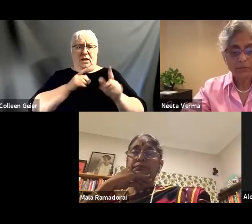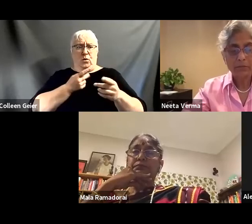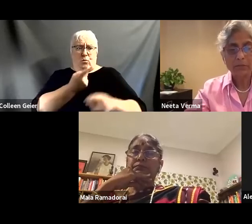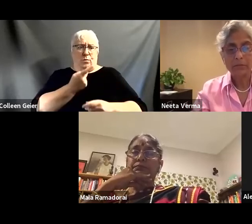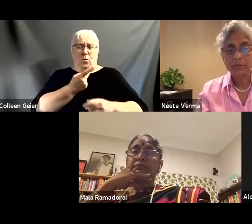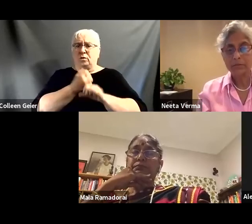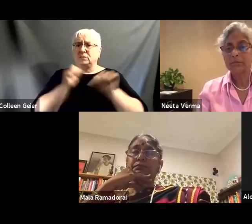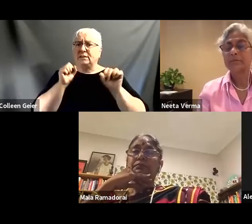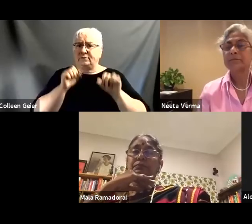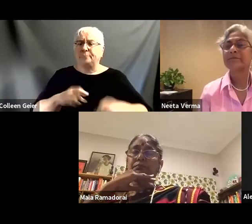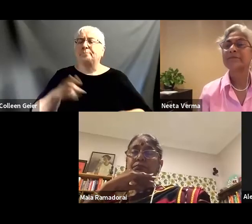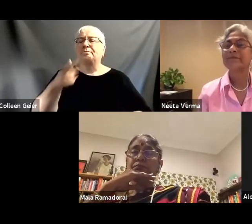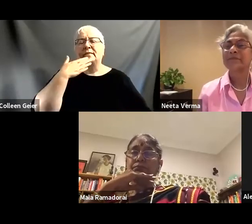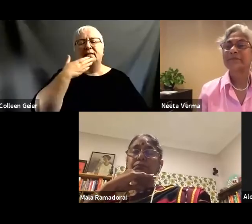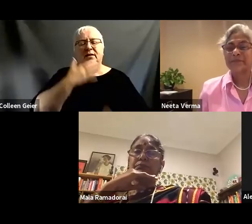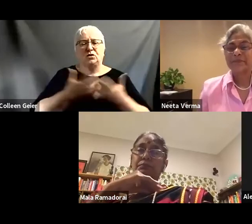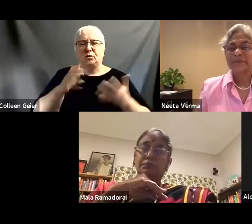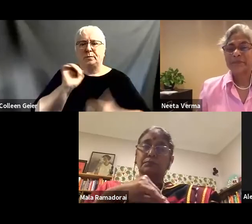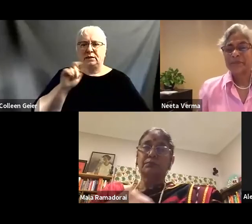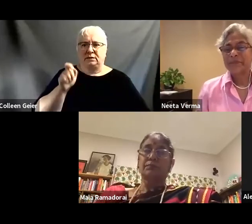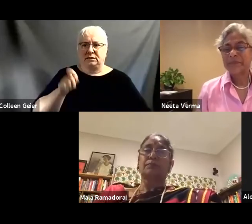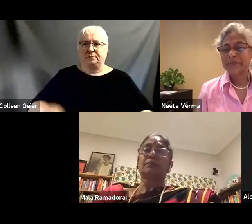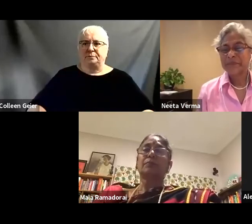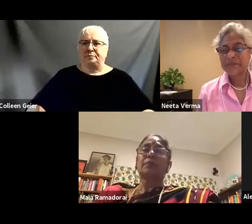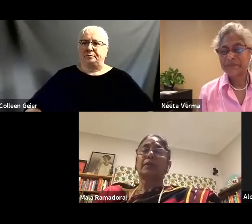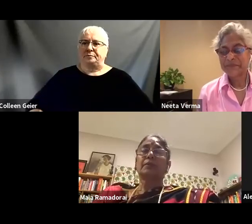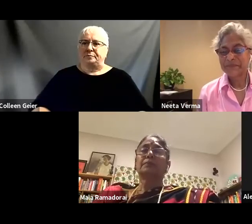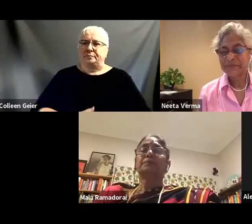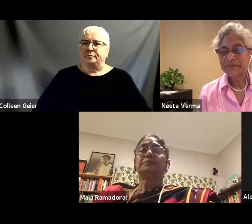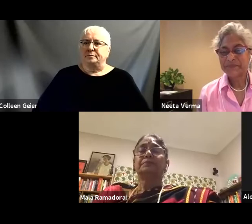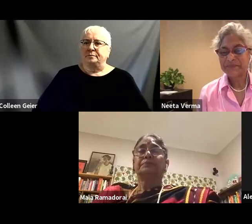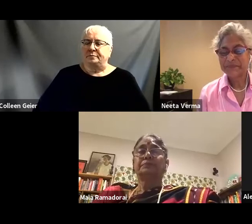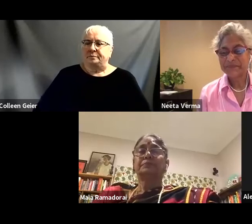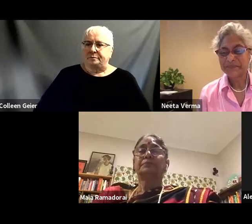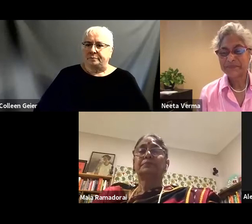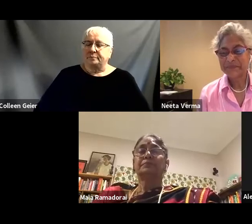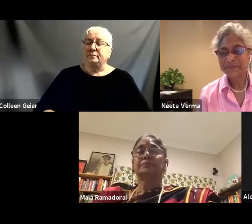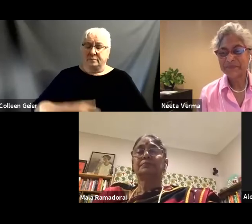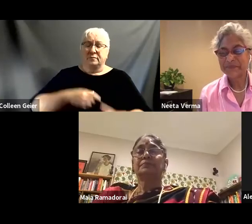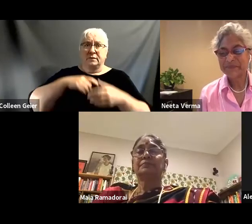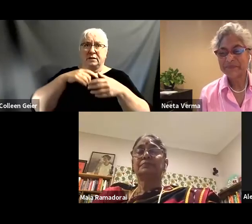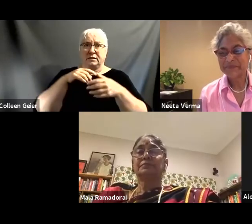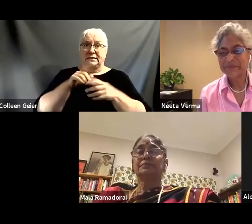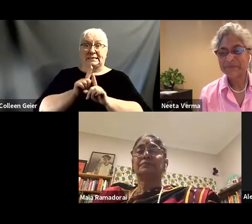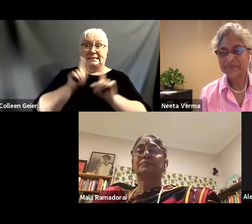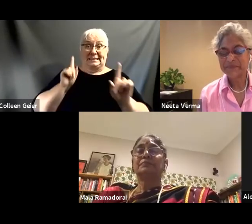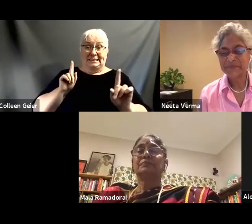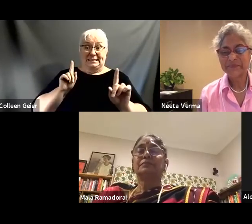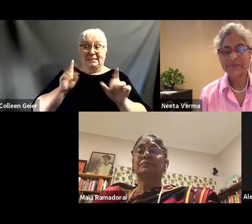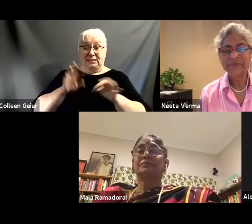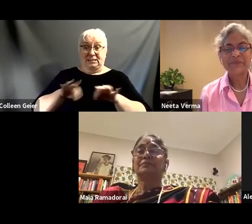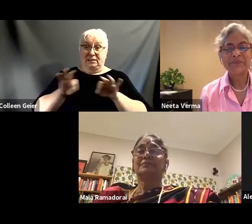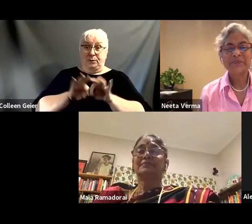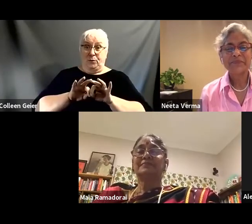Yeah. Great, thank you so much for enlightening us on that particular topic. Because distancing on the one hand sounds